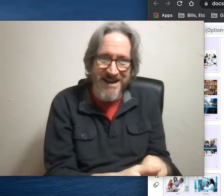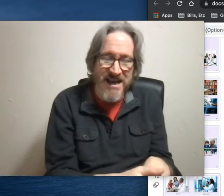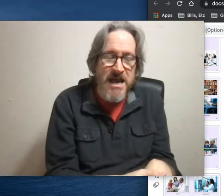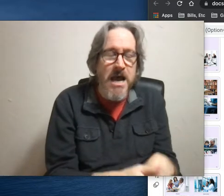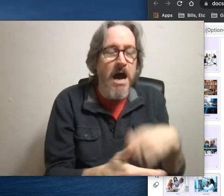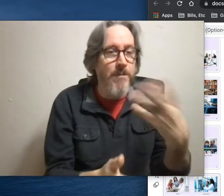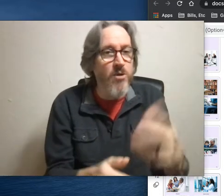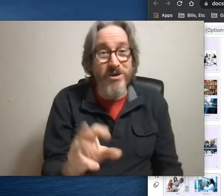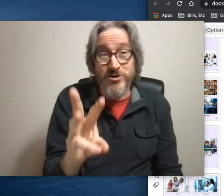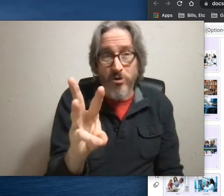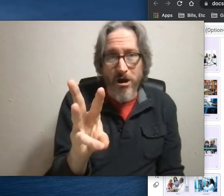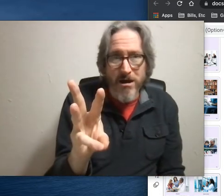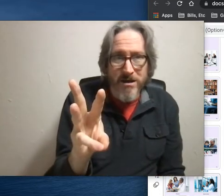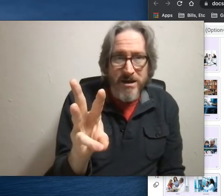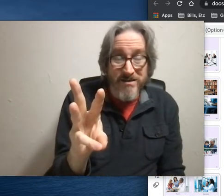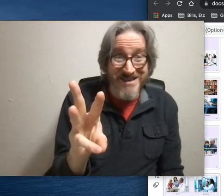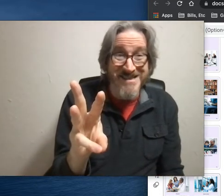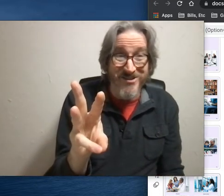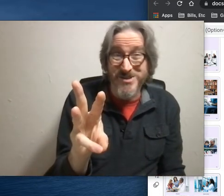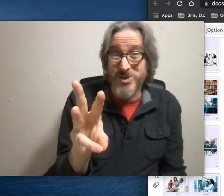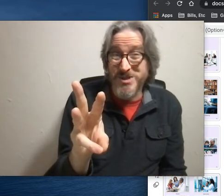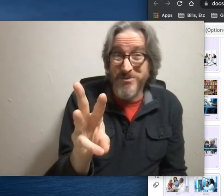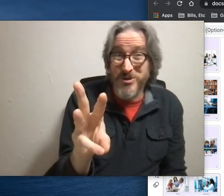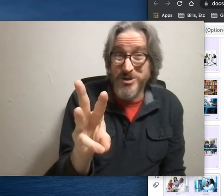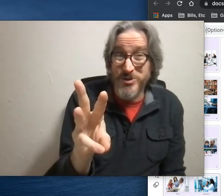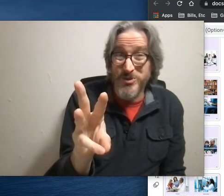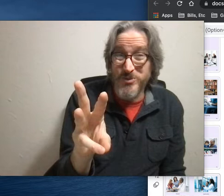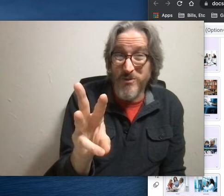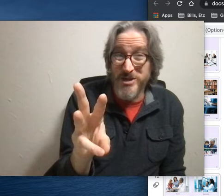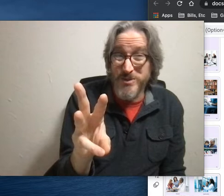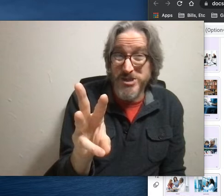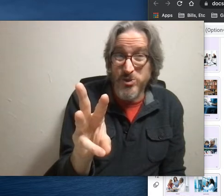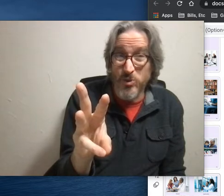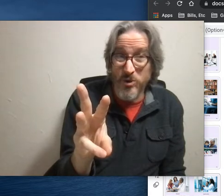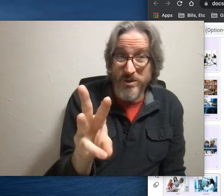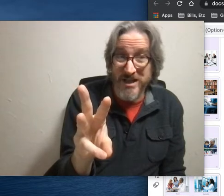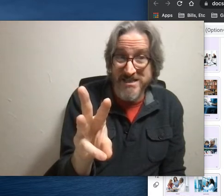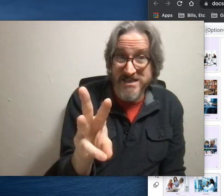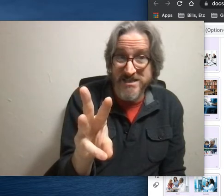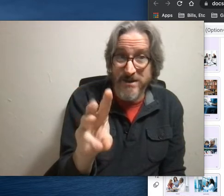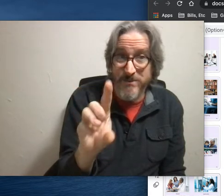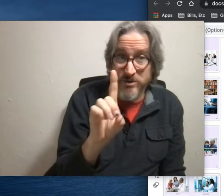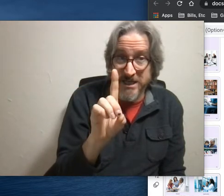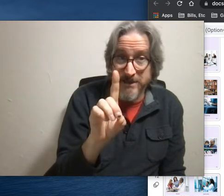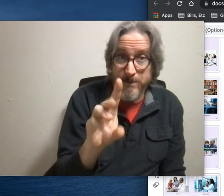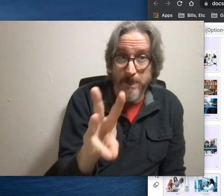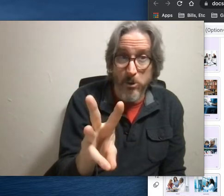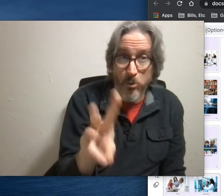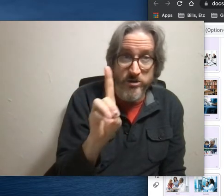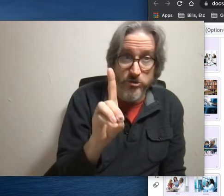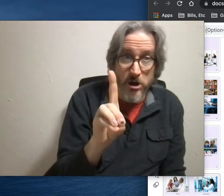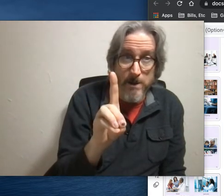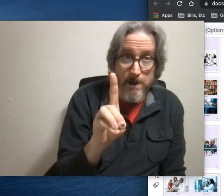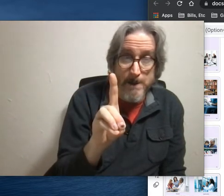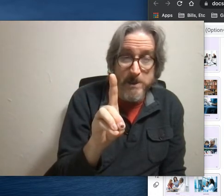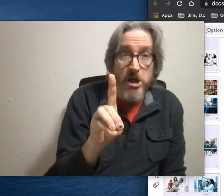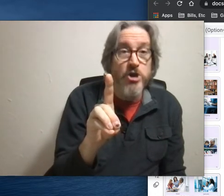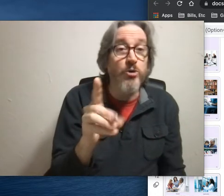slot. Withdraw, this is also similar to what we do with school, with classes, WD,